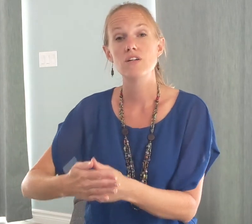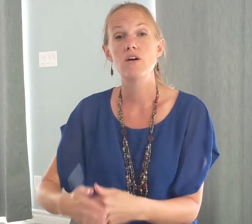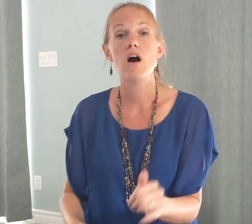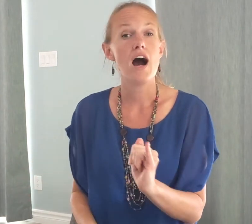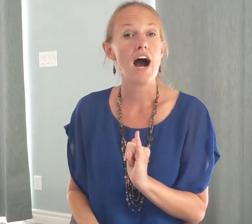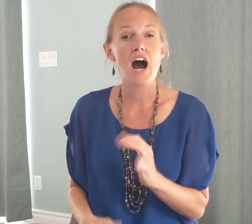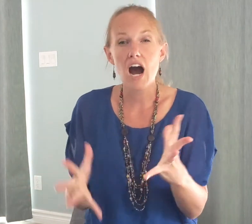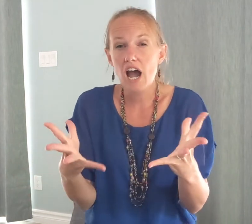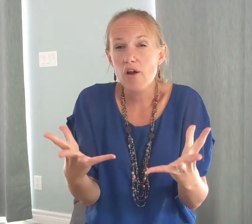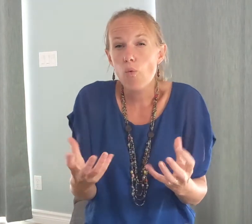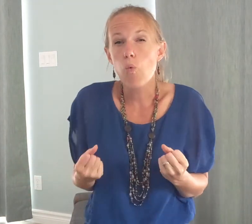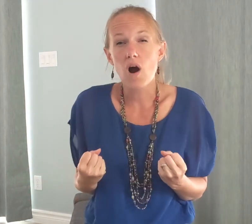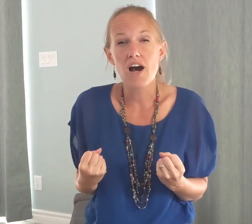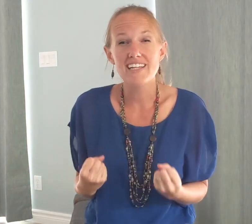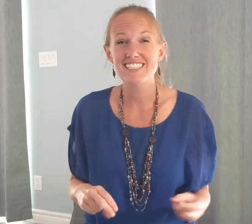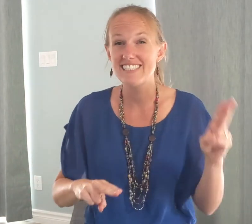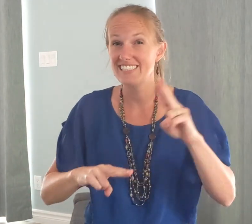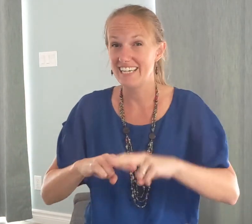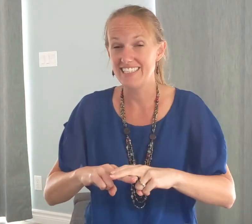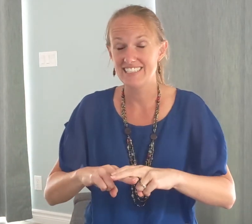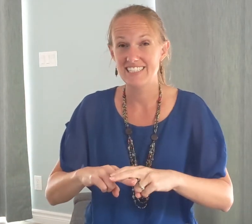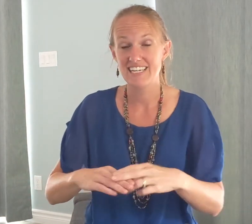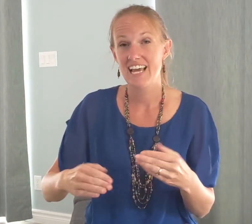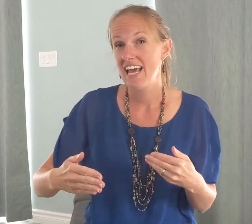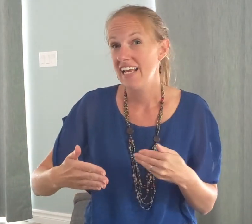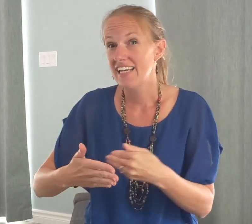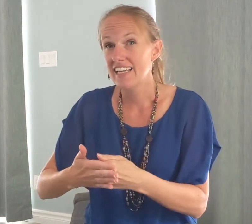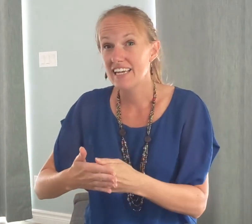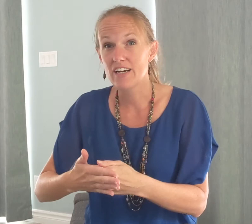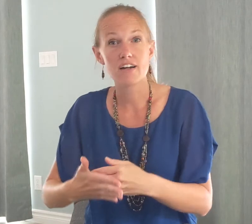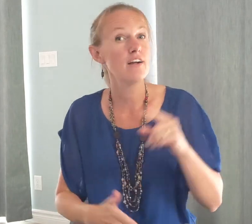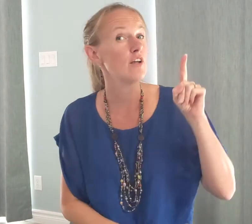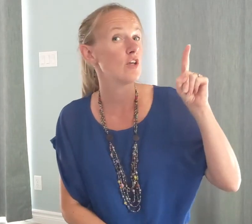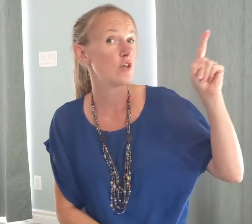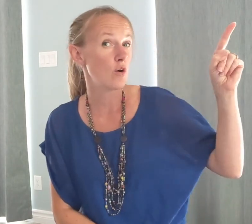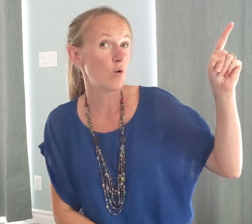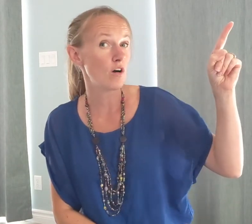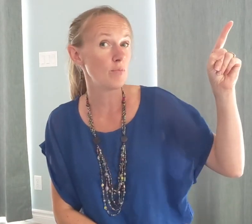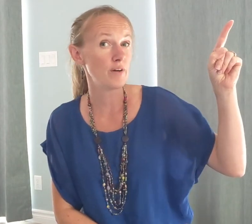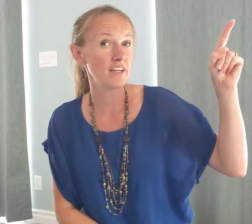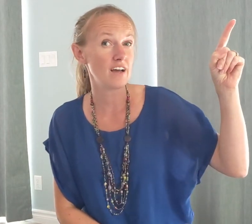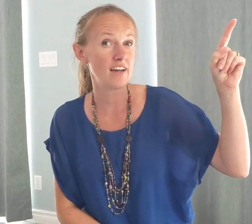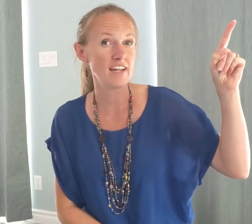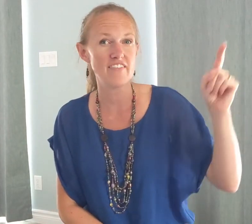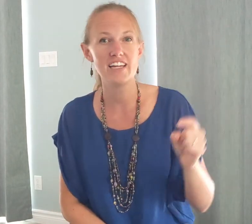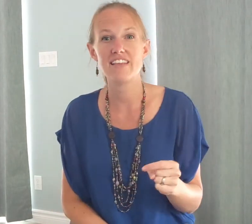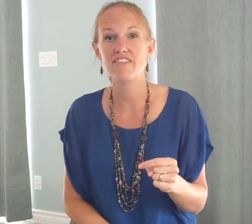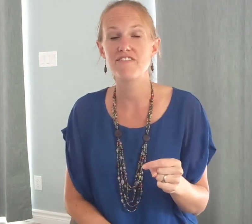So I wanna sit near your, pointing to God in heaven, and then